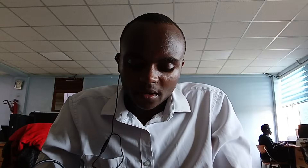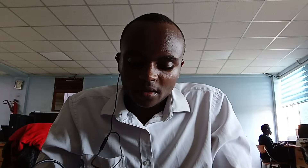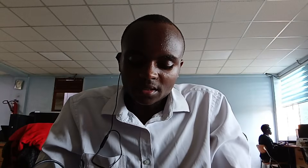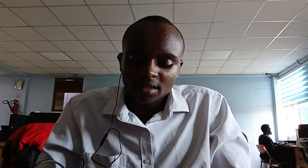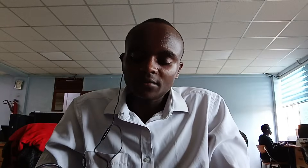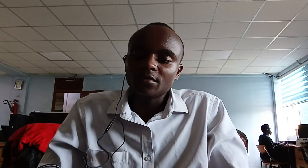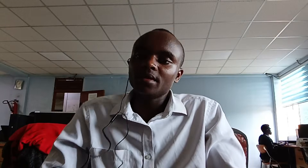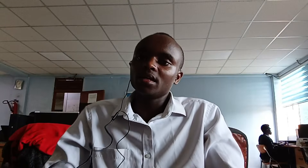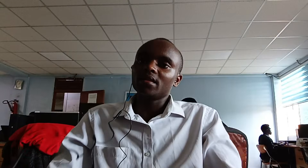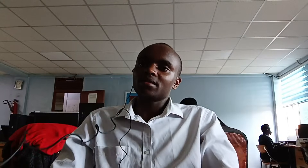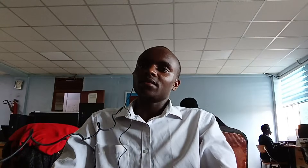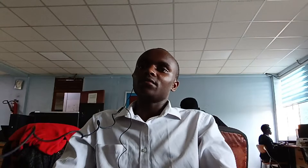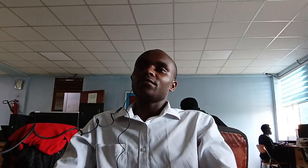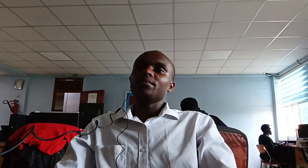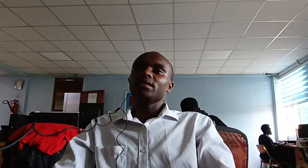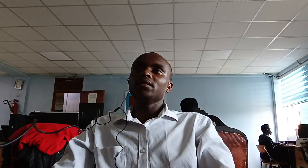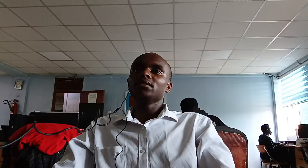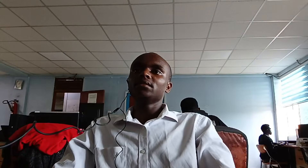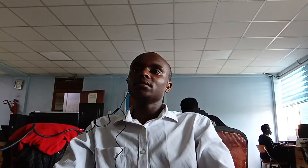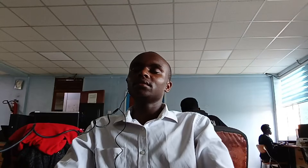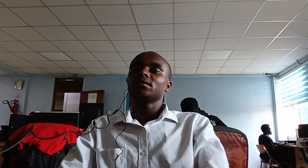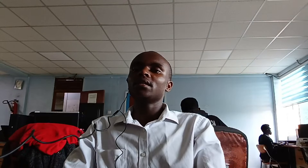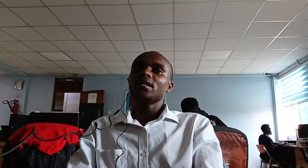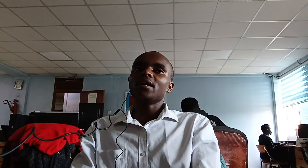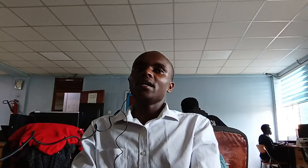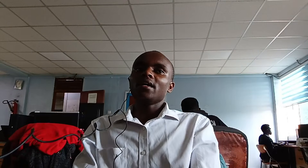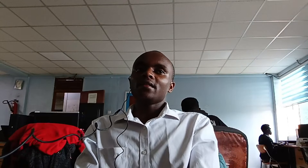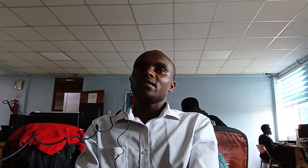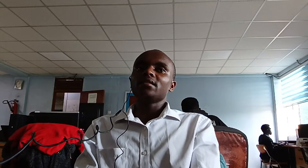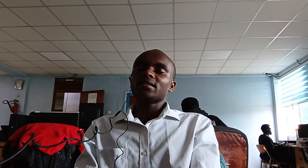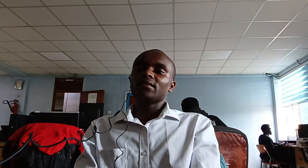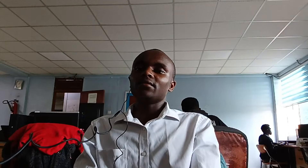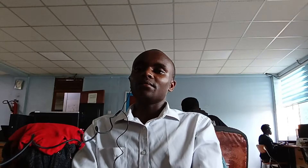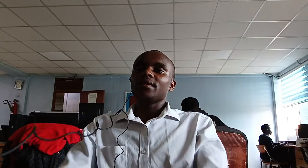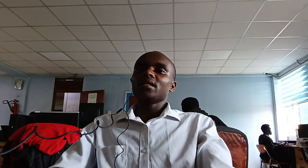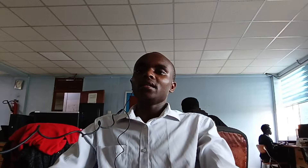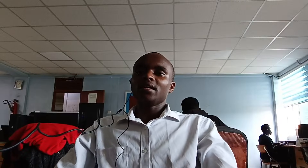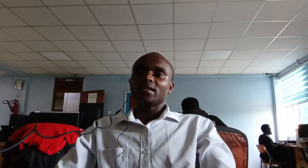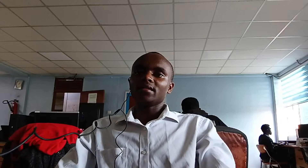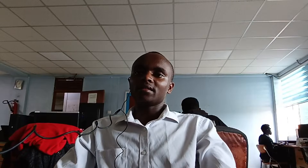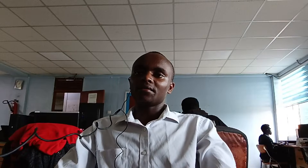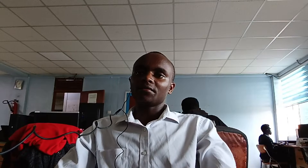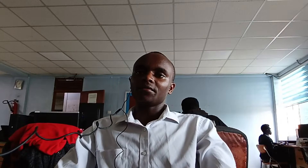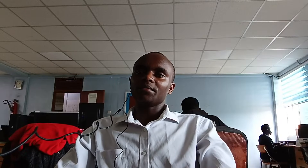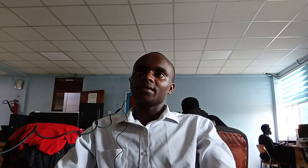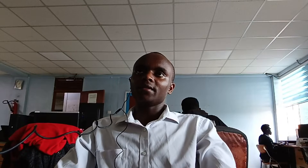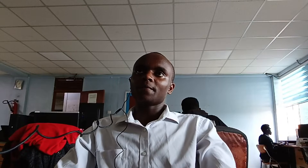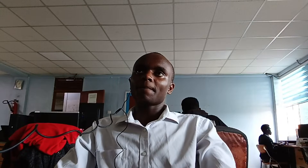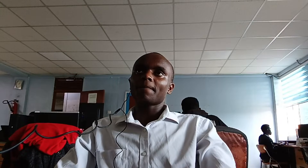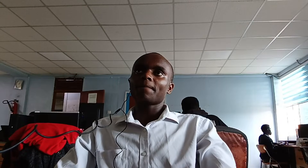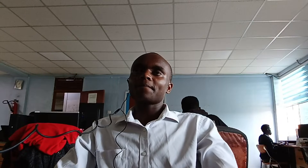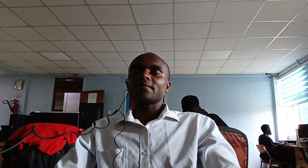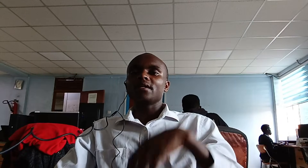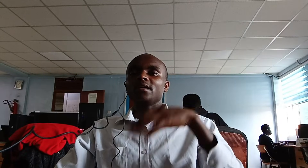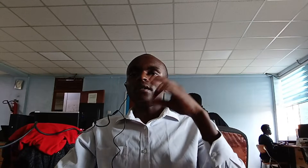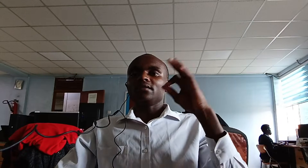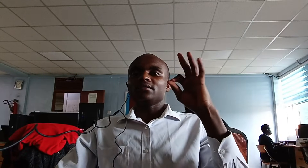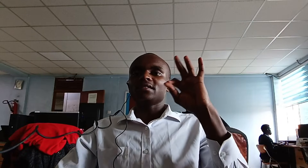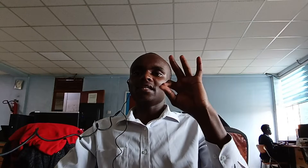the sign for male and the sign for female. This sign for male and the sign for female. Using letter